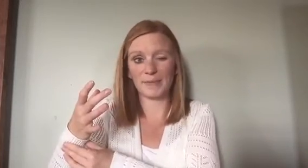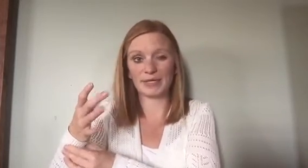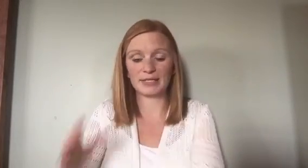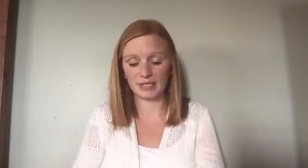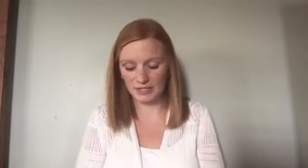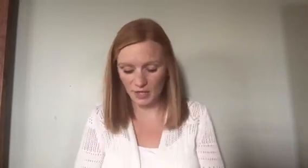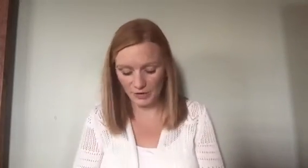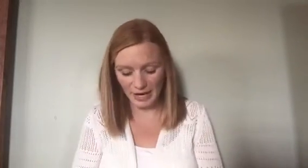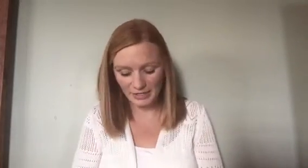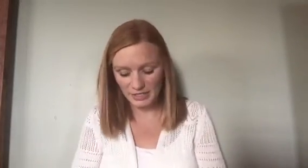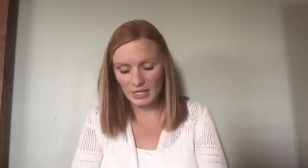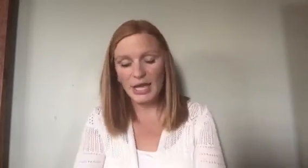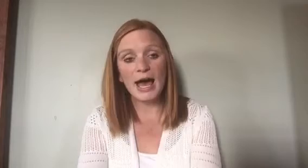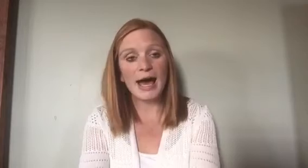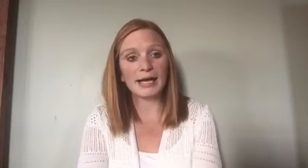makes sense. All right.